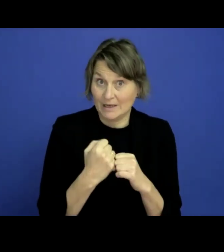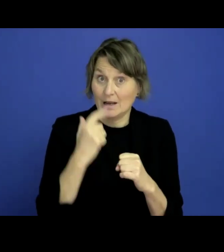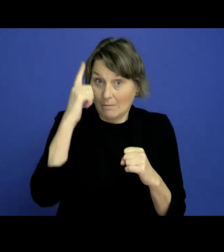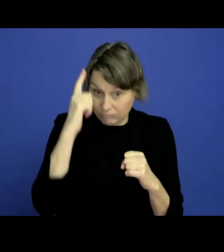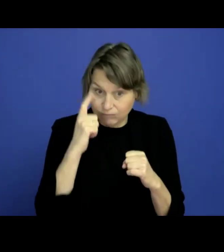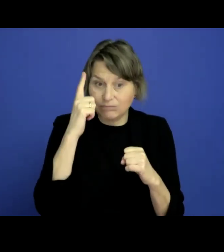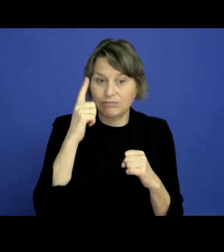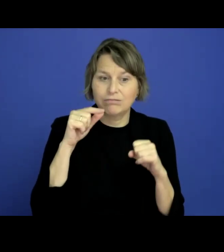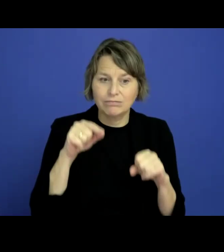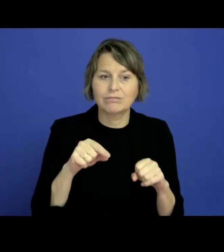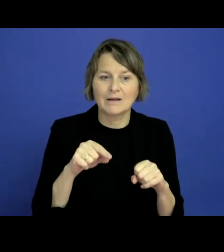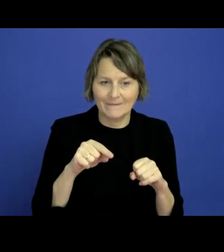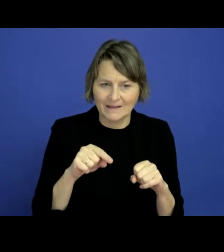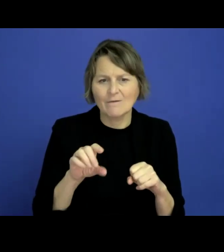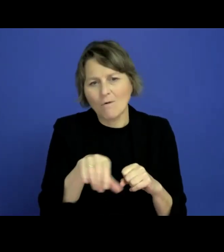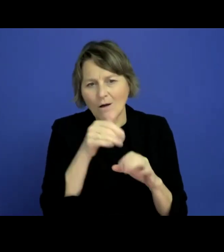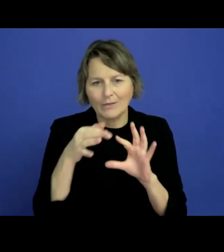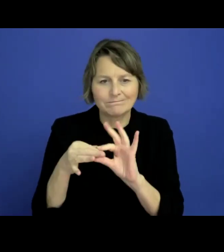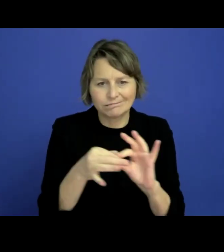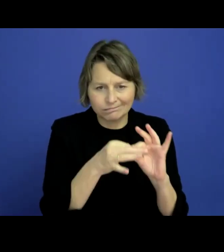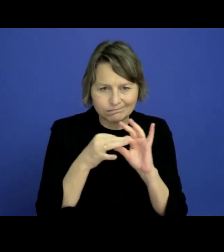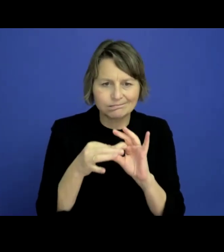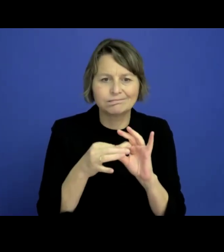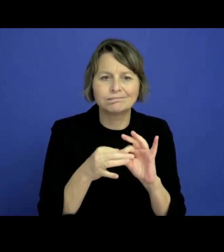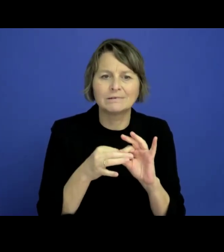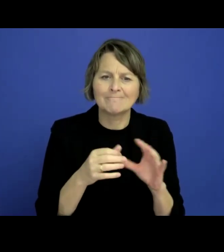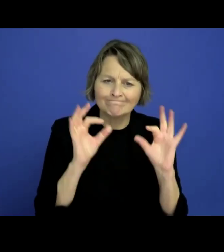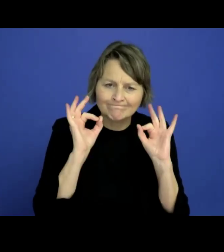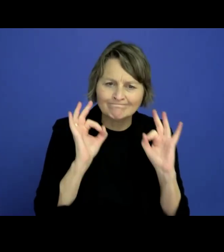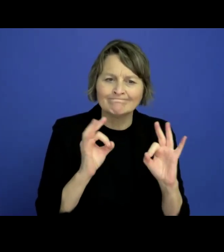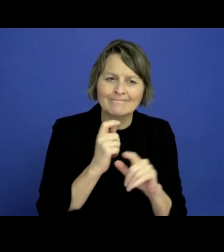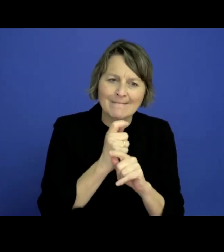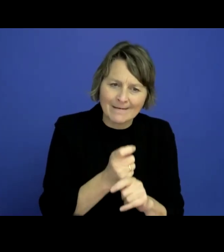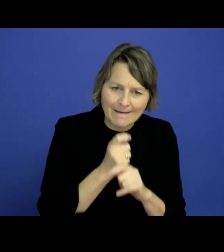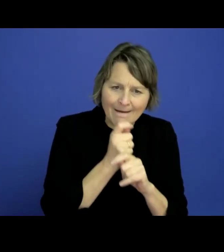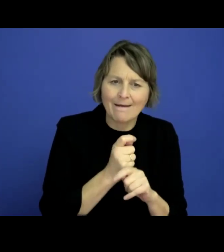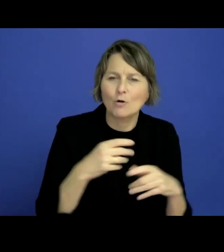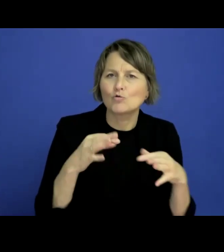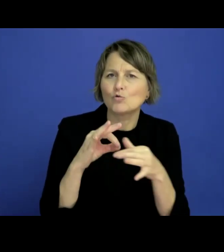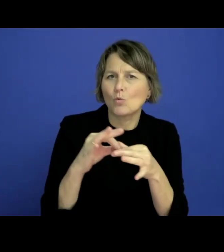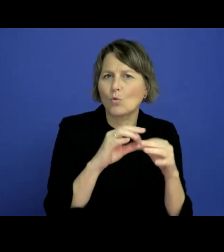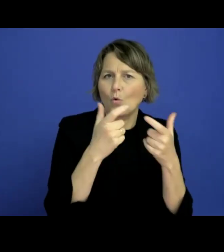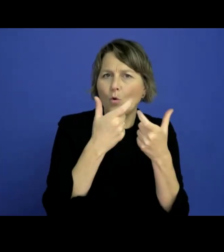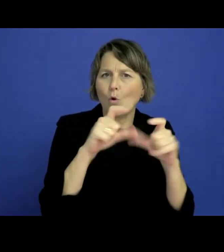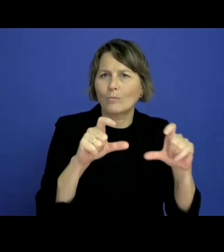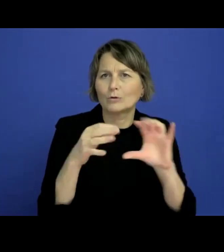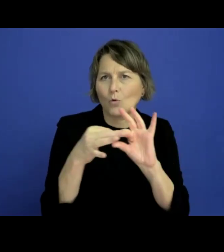Care Corporate Coalition, gathering around 20 international companies,